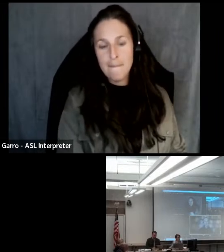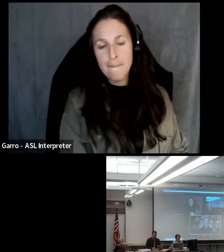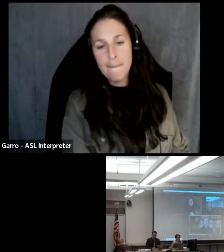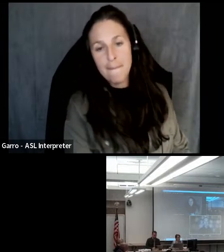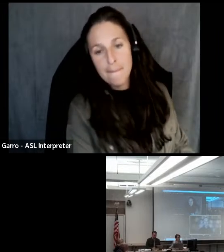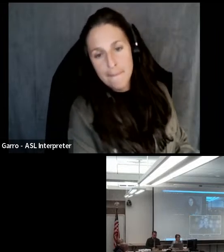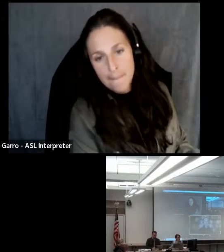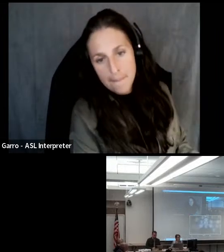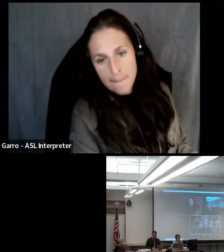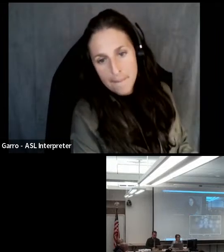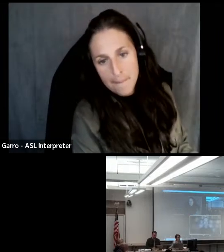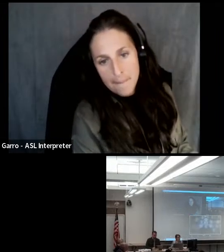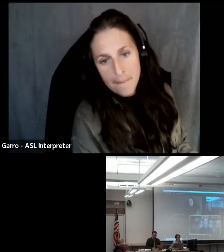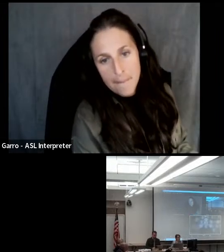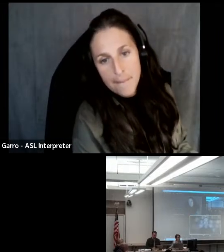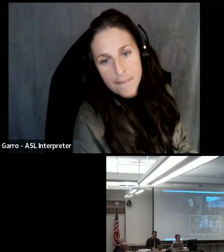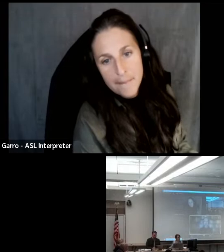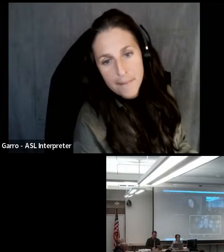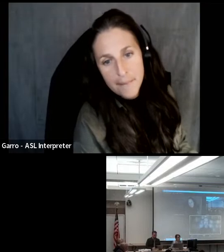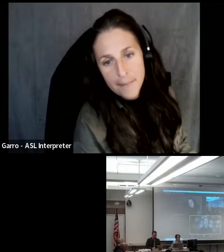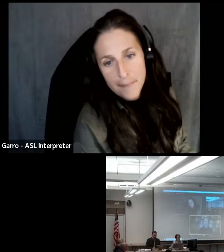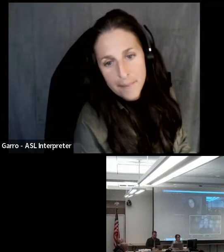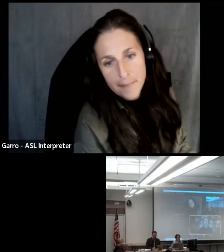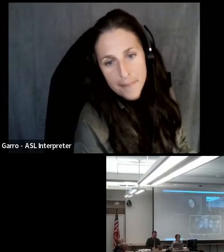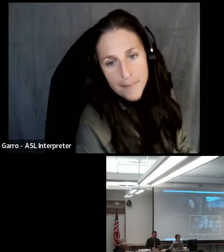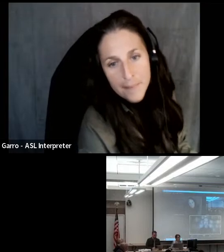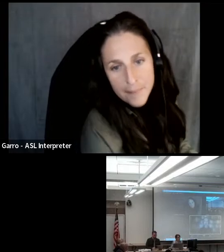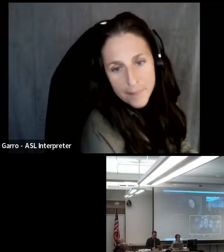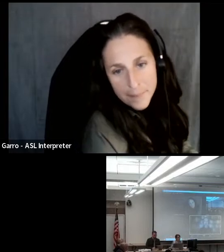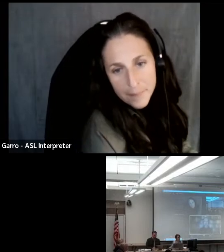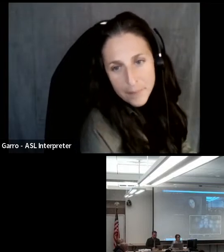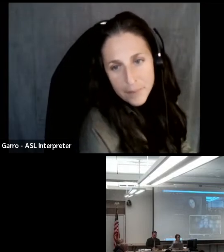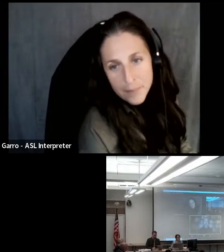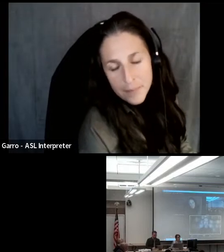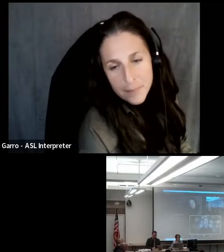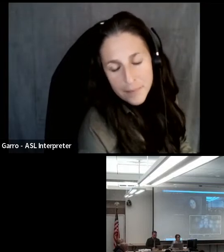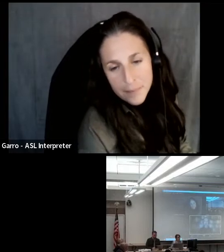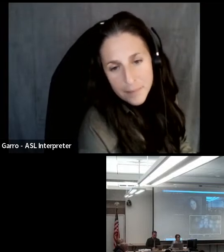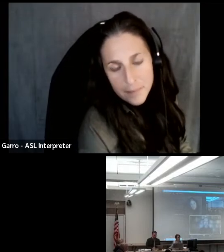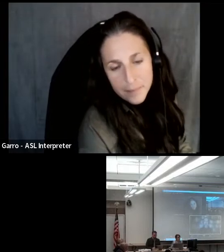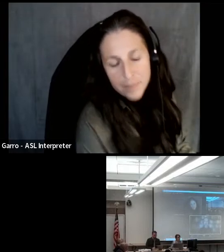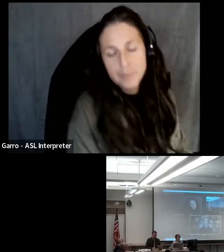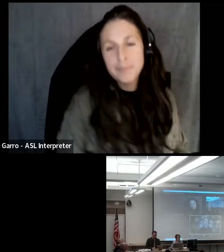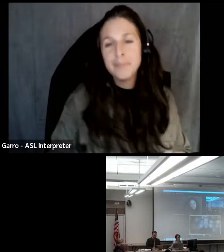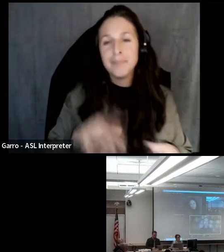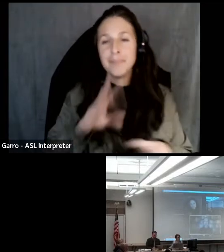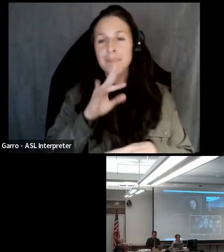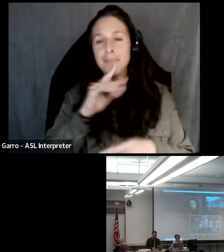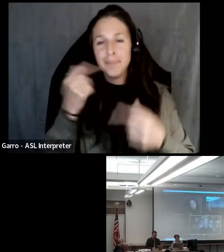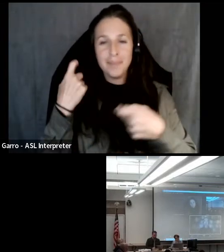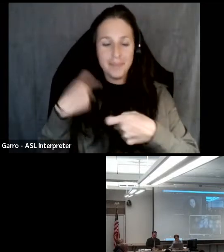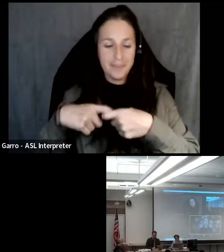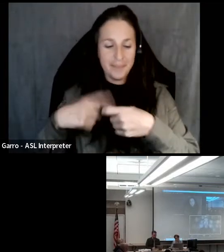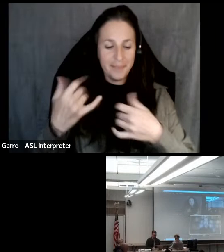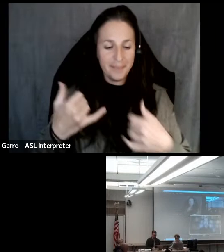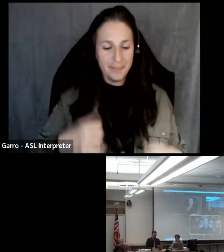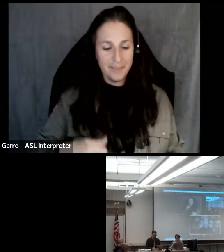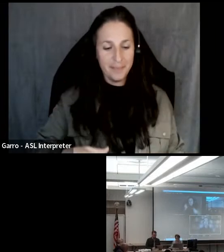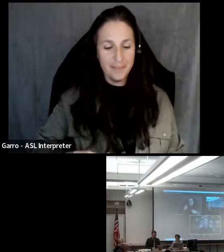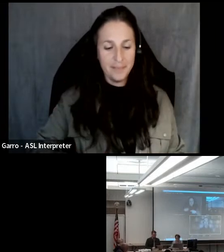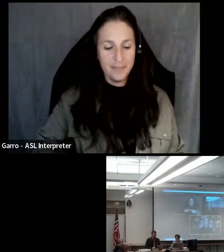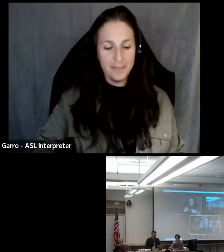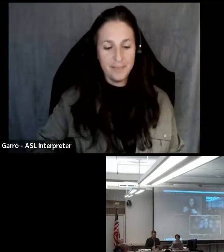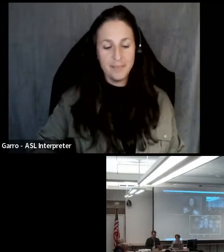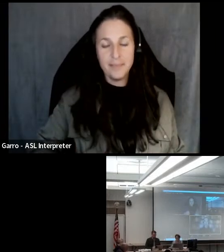al español y al lenguaje de señas americano. Si usted es bilingüe, no tiene que presionar nada, pero si usted no es bilingüe y está en su computadora, en